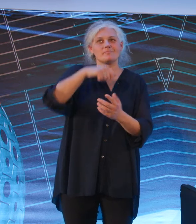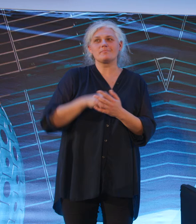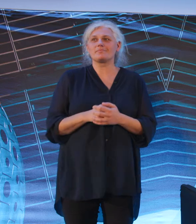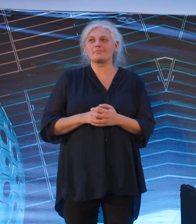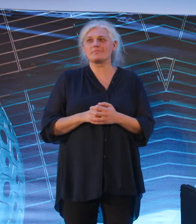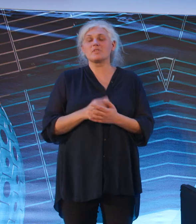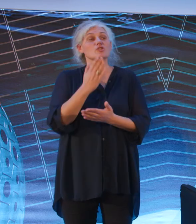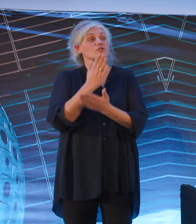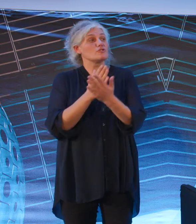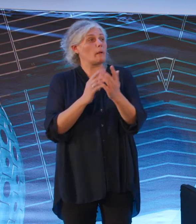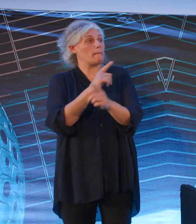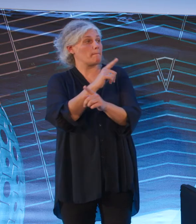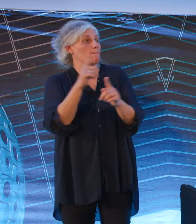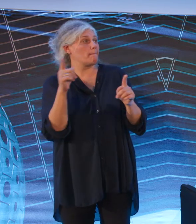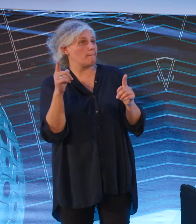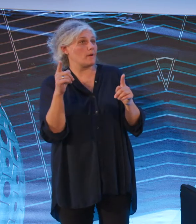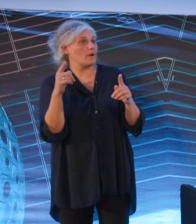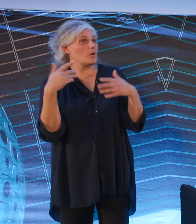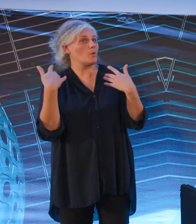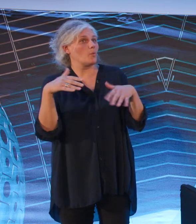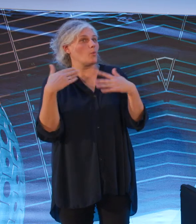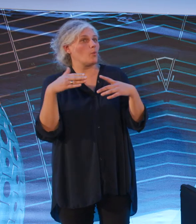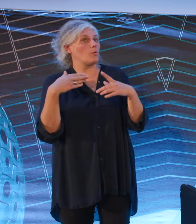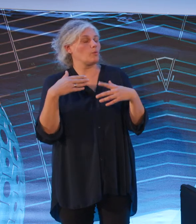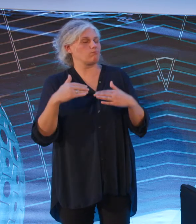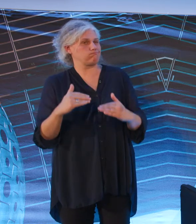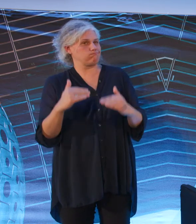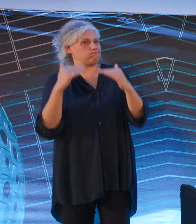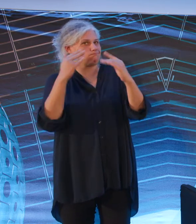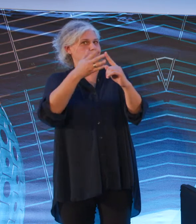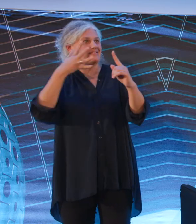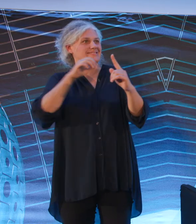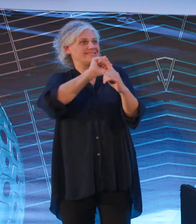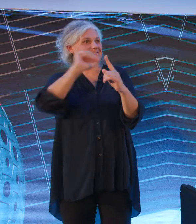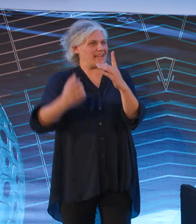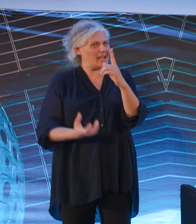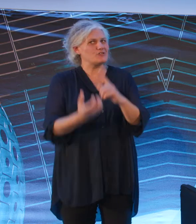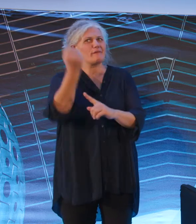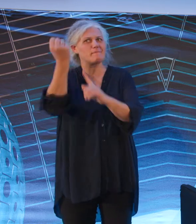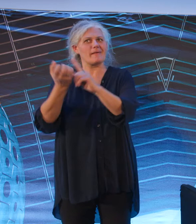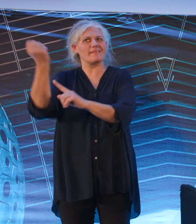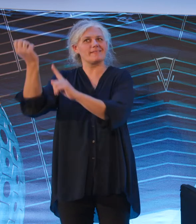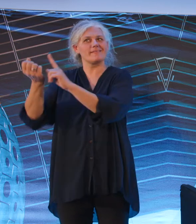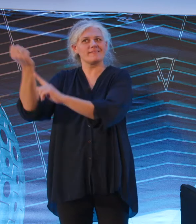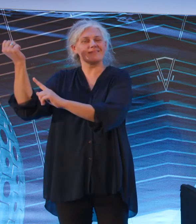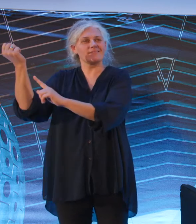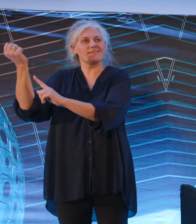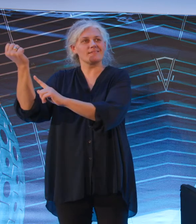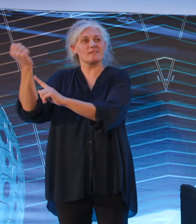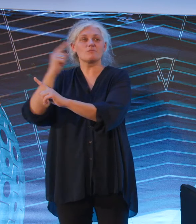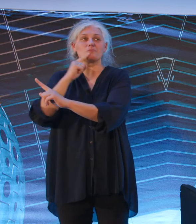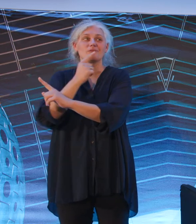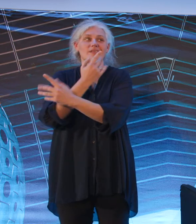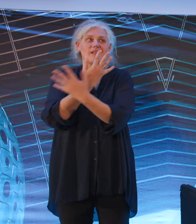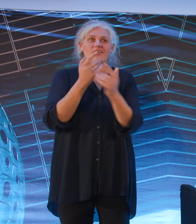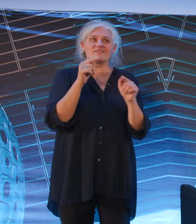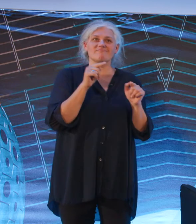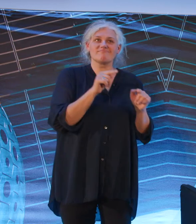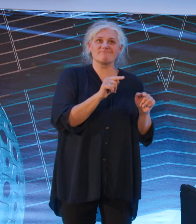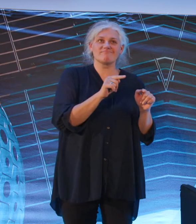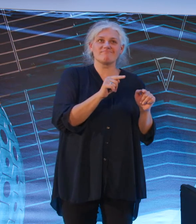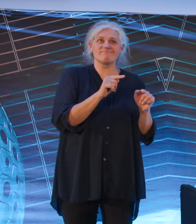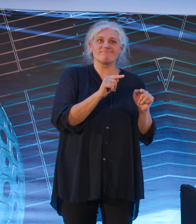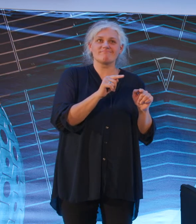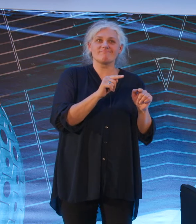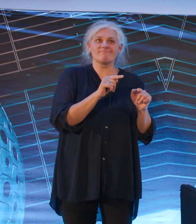While some of them have gained great recognition for their achievements, many have been